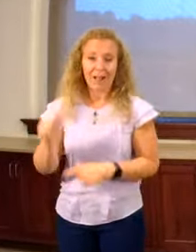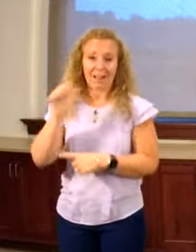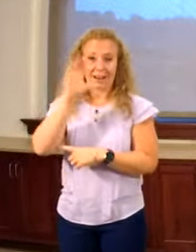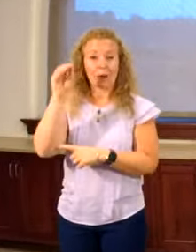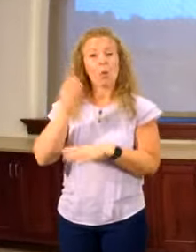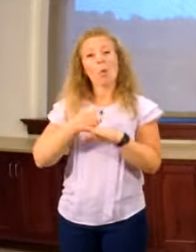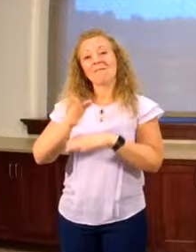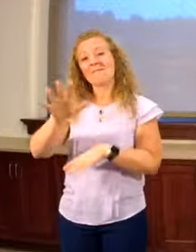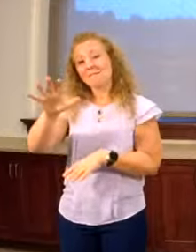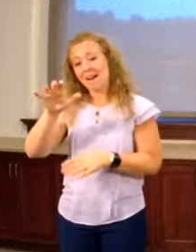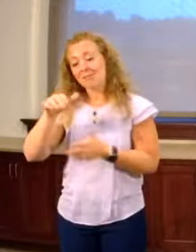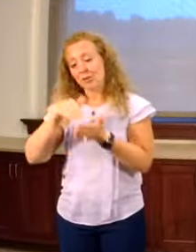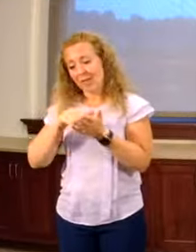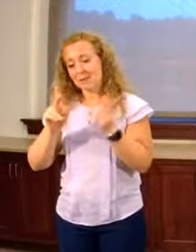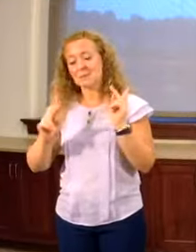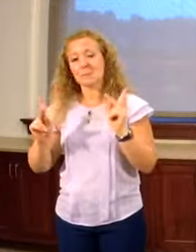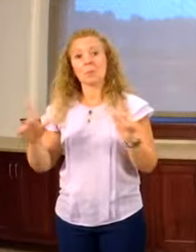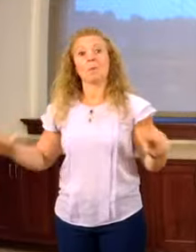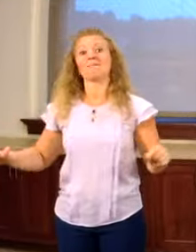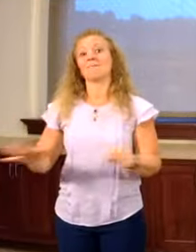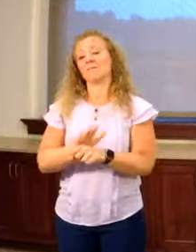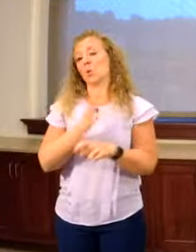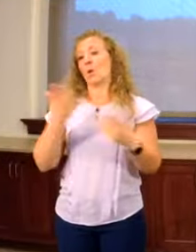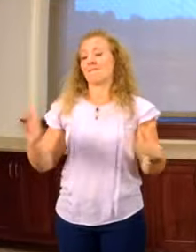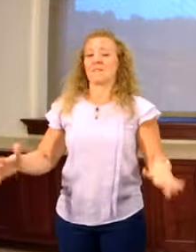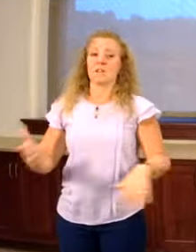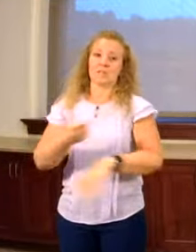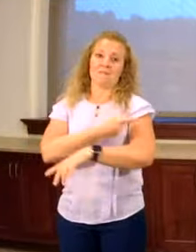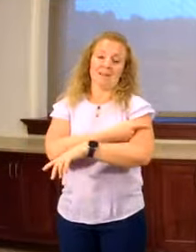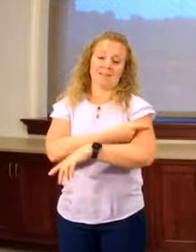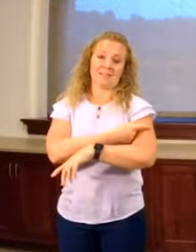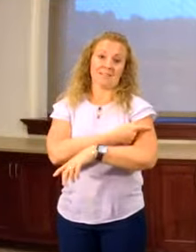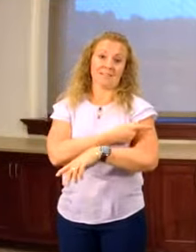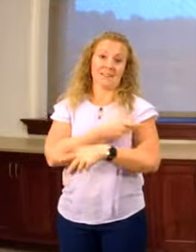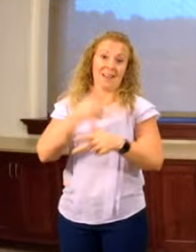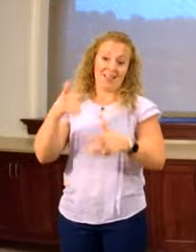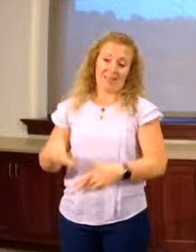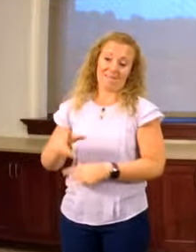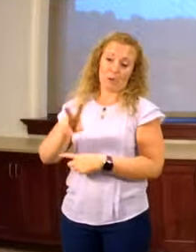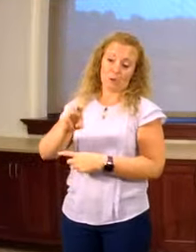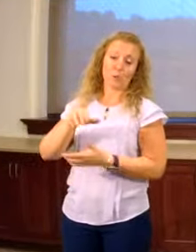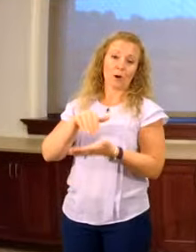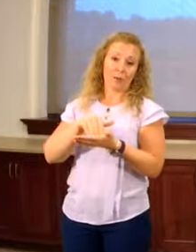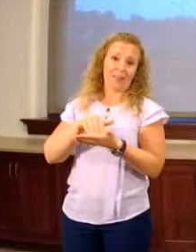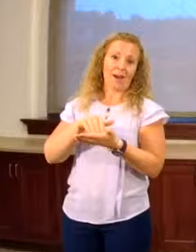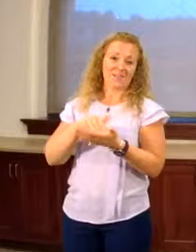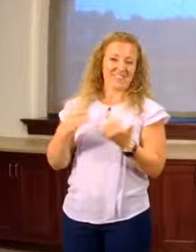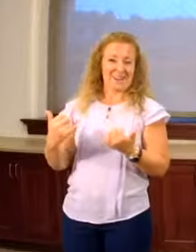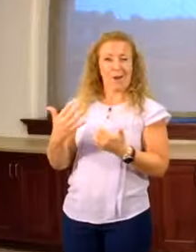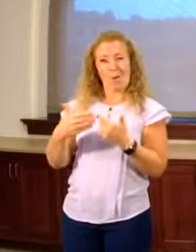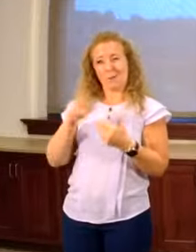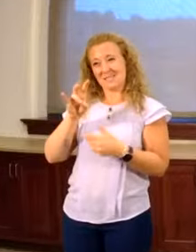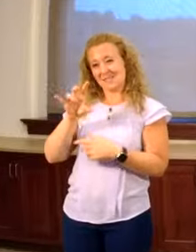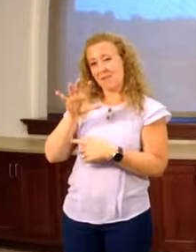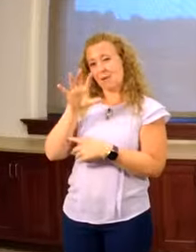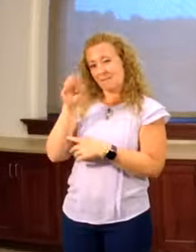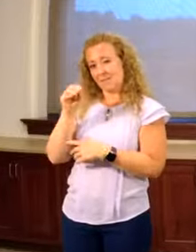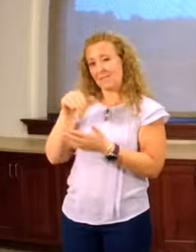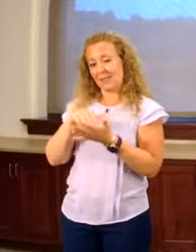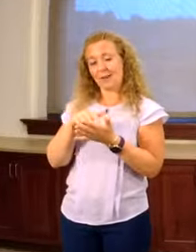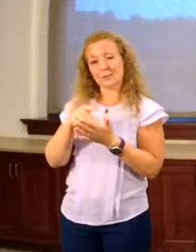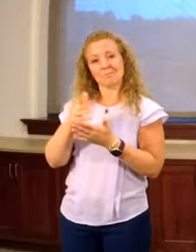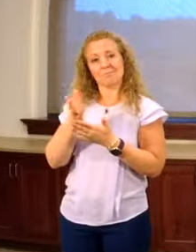Over 500,000 people have been fully vaccinated, and another 200,000 up to almost 750,000 have at least partially